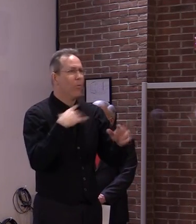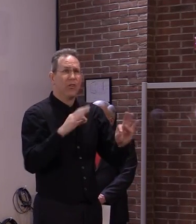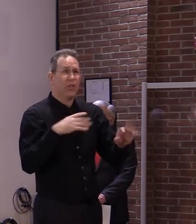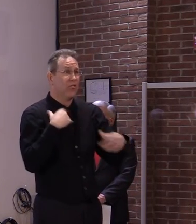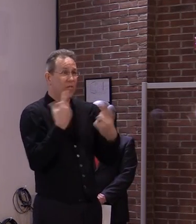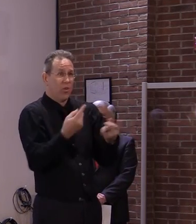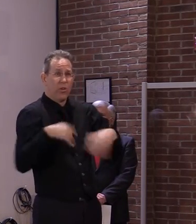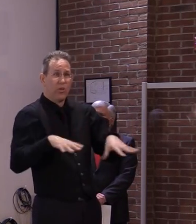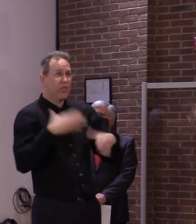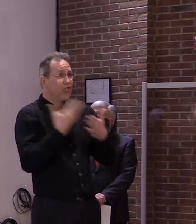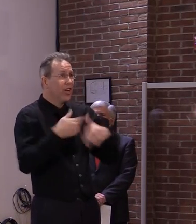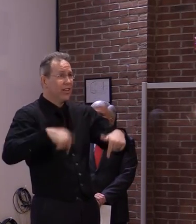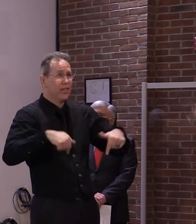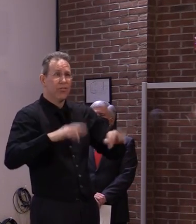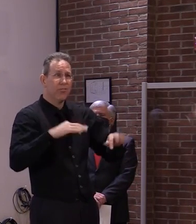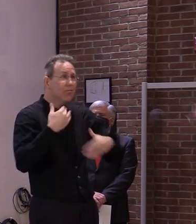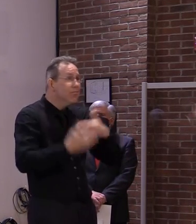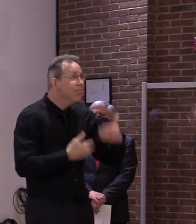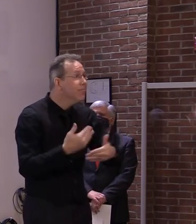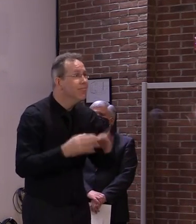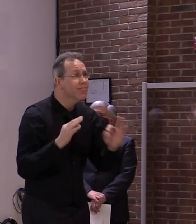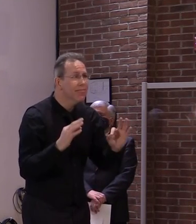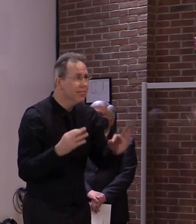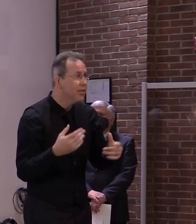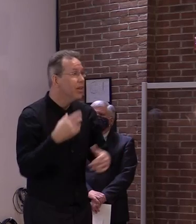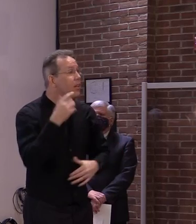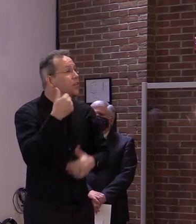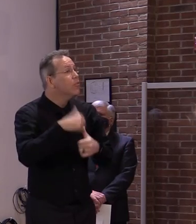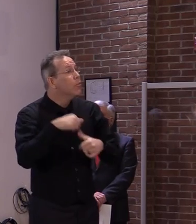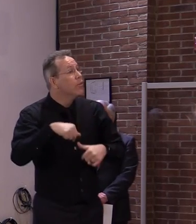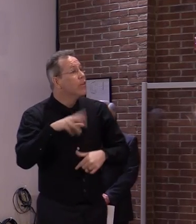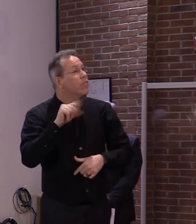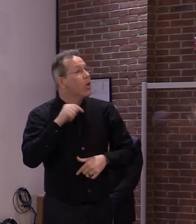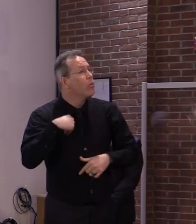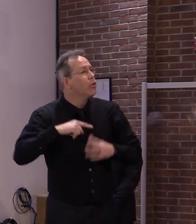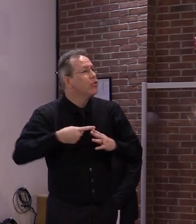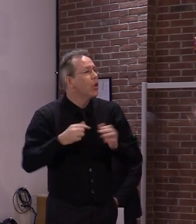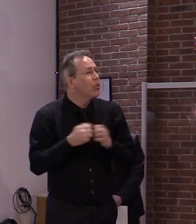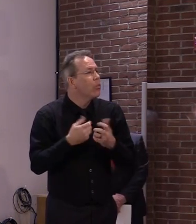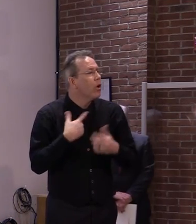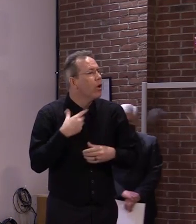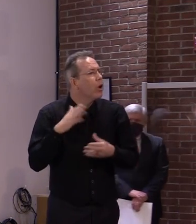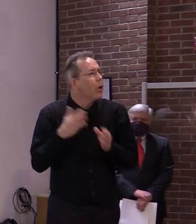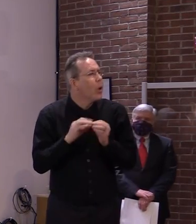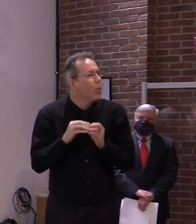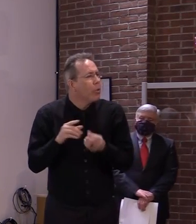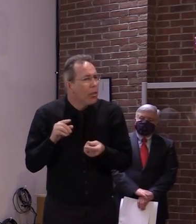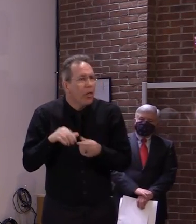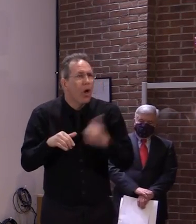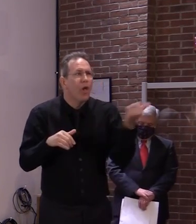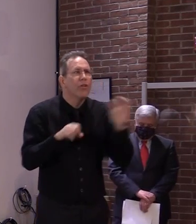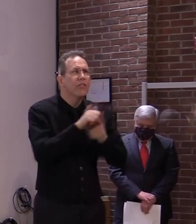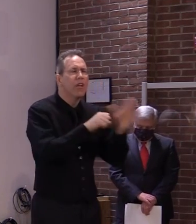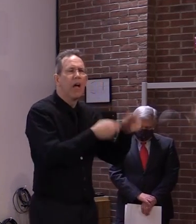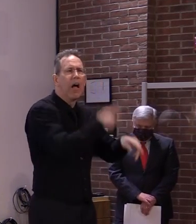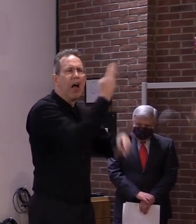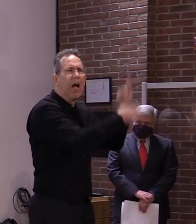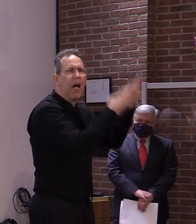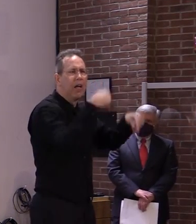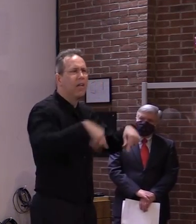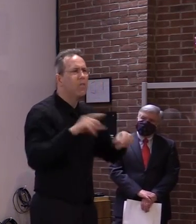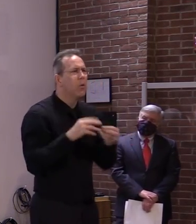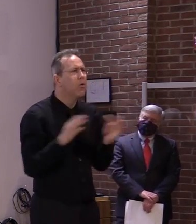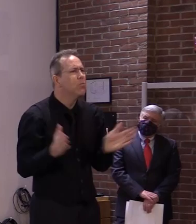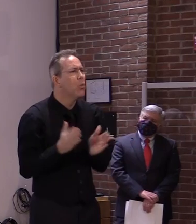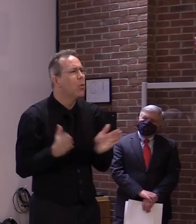that we started at a very, very low baseline. So it's going to take something much more dramatic to show the